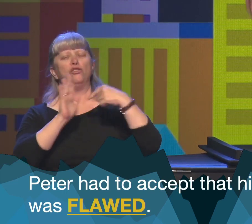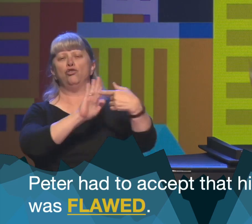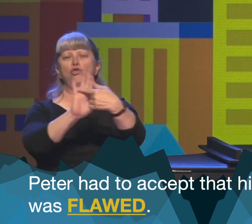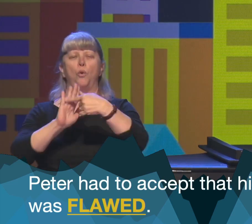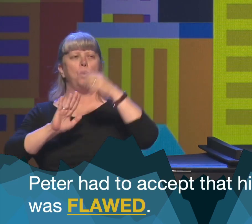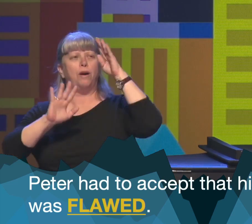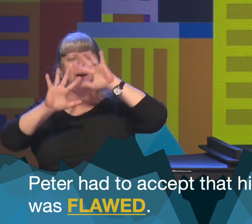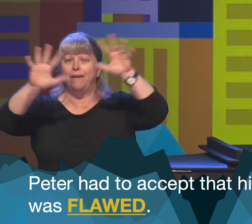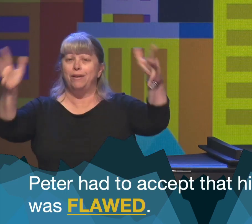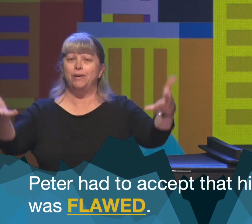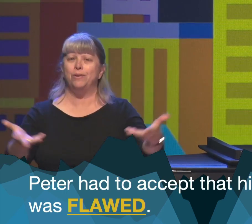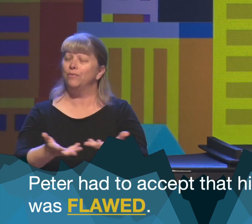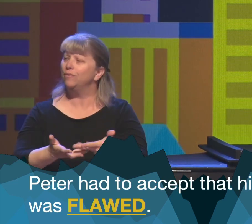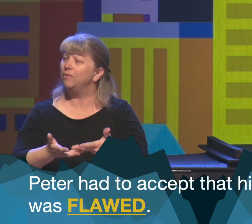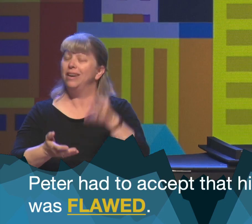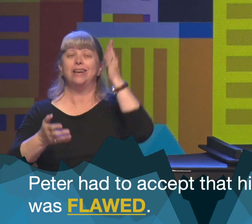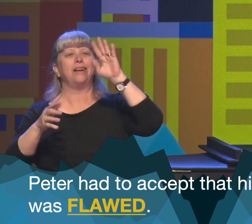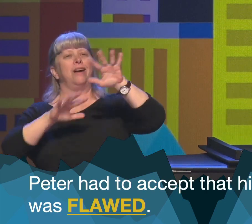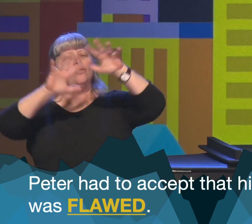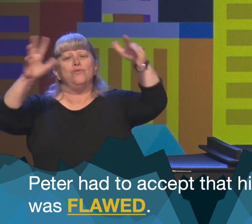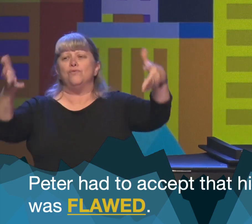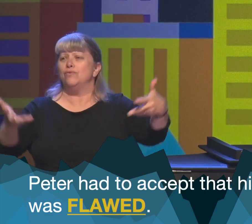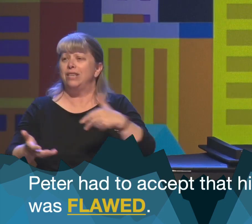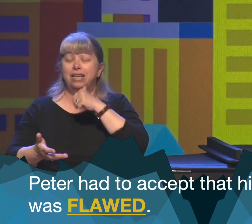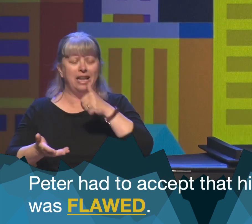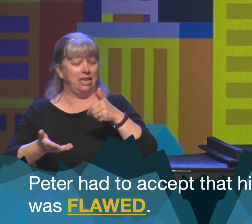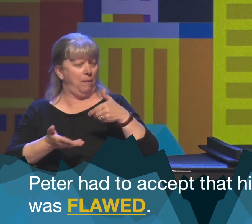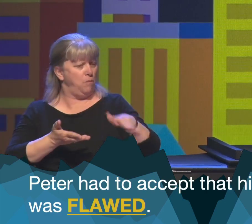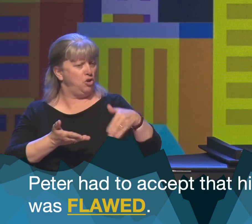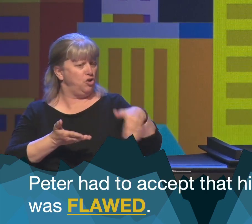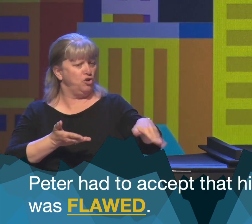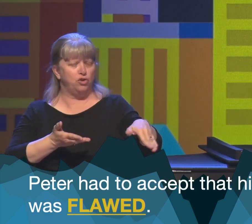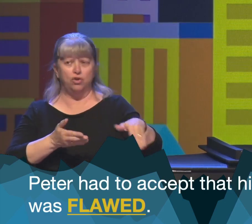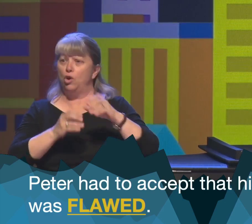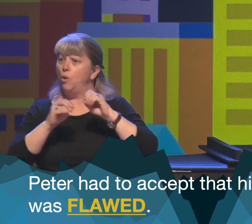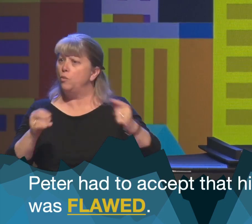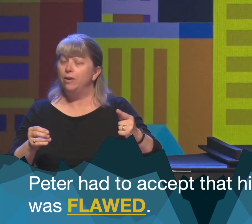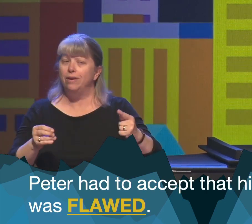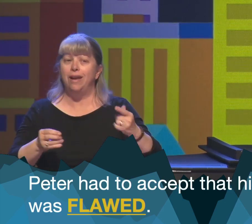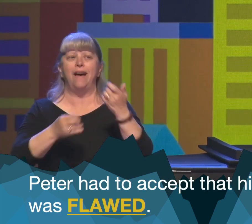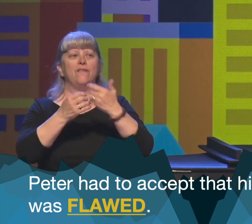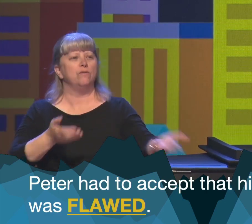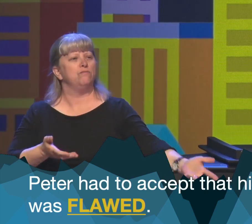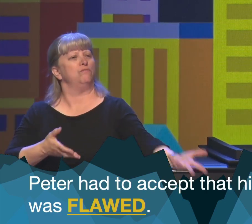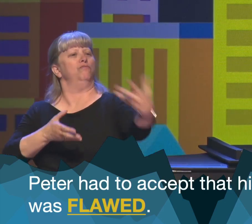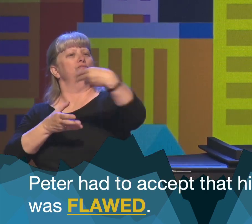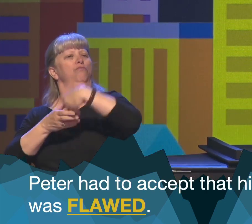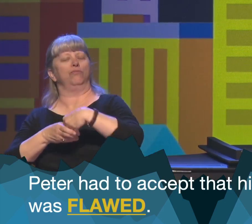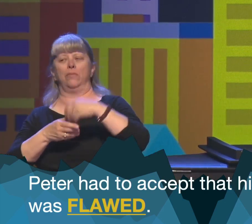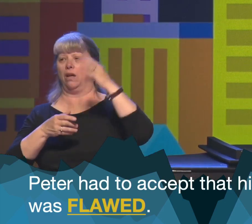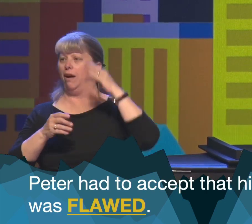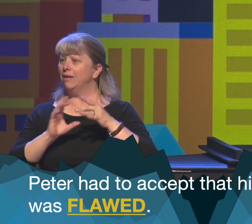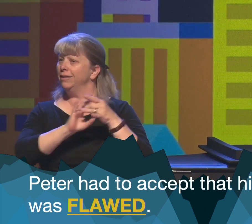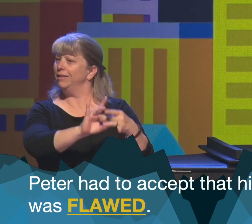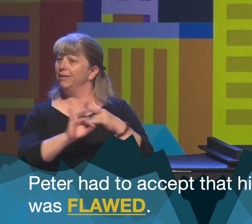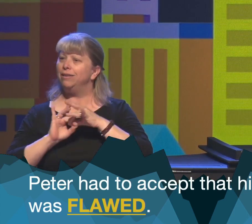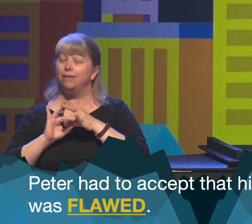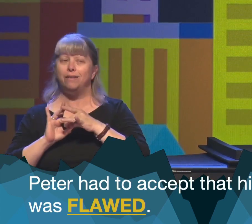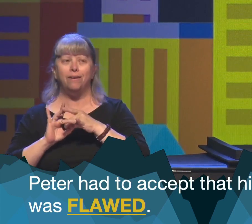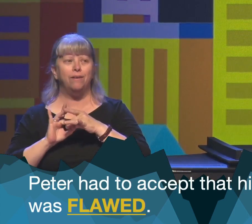the universe. That the God of the universe does not push anyone away but has brought everyone to God's self.